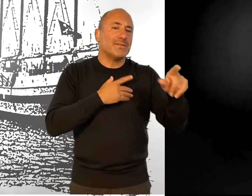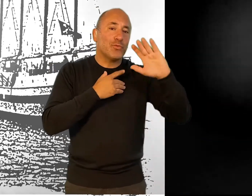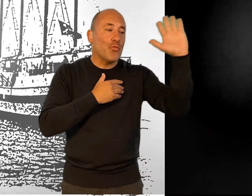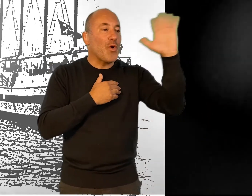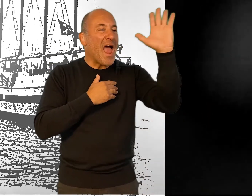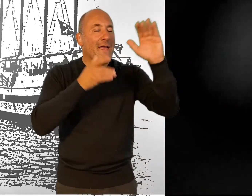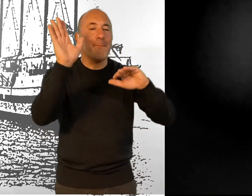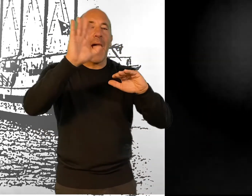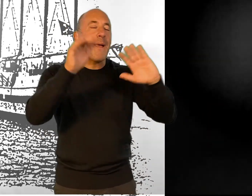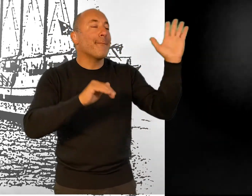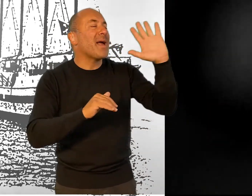goodbye.